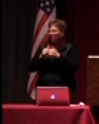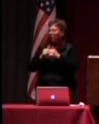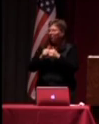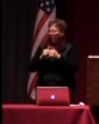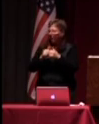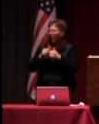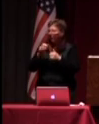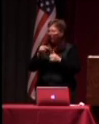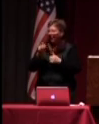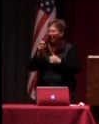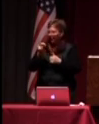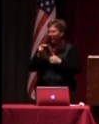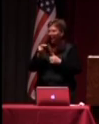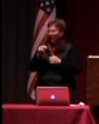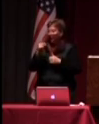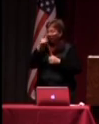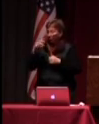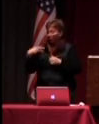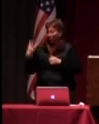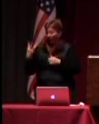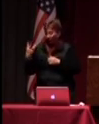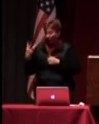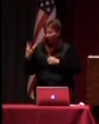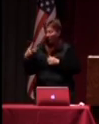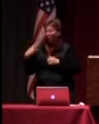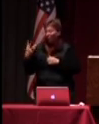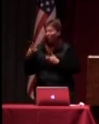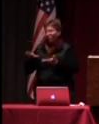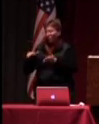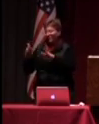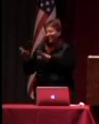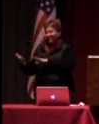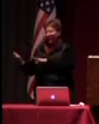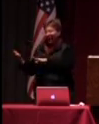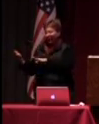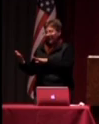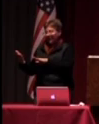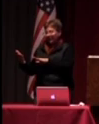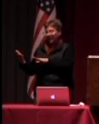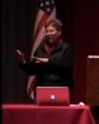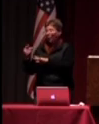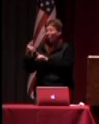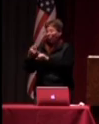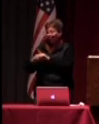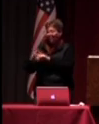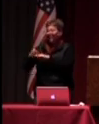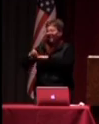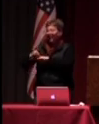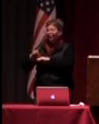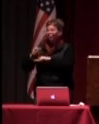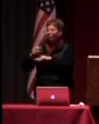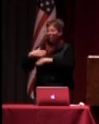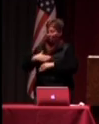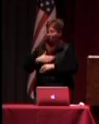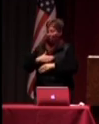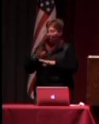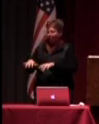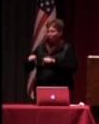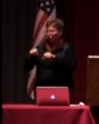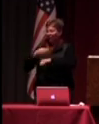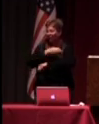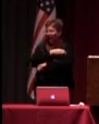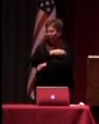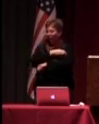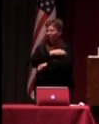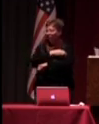Pauli. As for George Washington, Washington died, in fact, by coincidence, just a month after Napoleon took power, and Napoleon